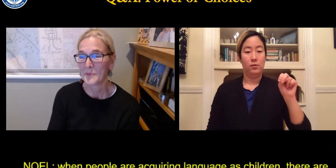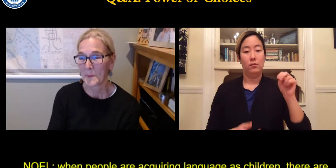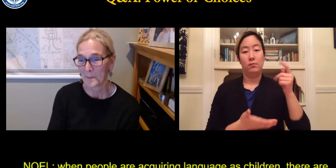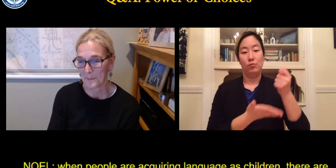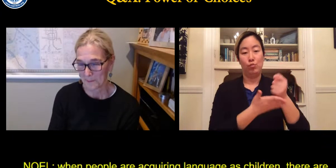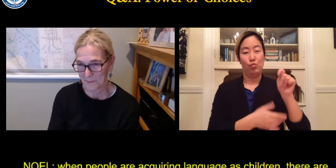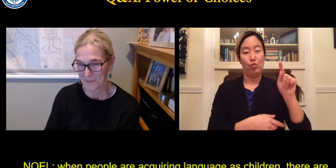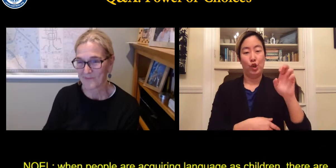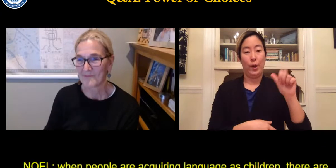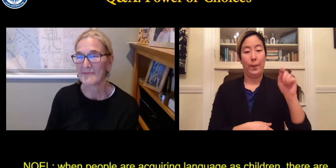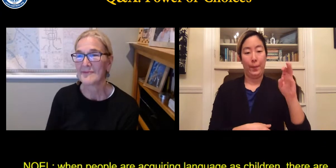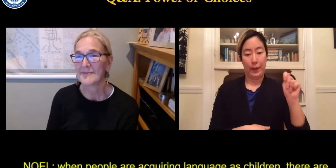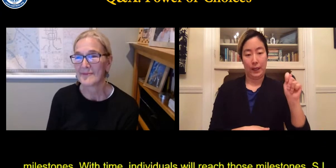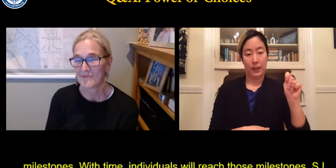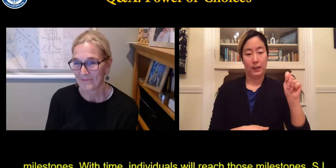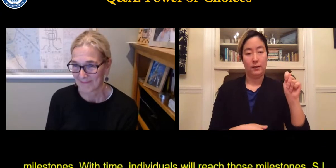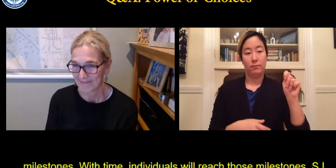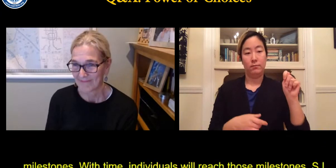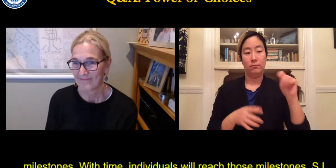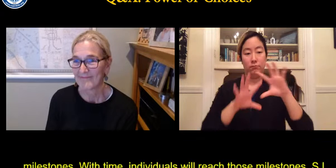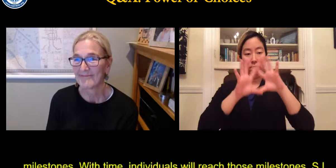Arousal, Management,